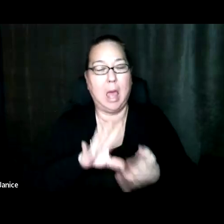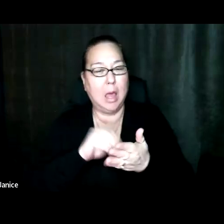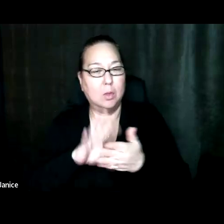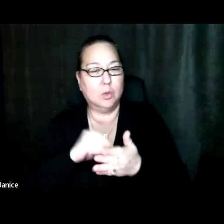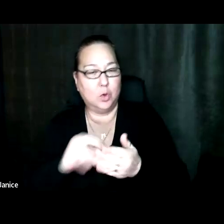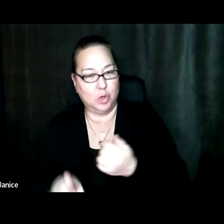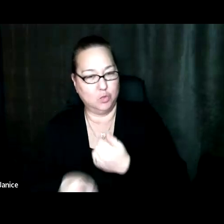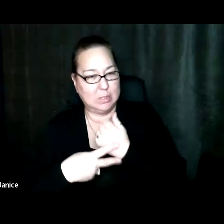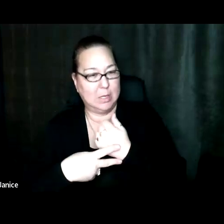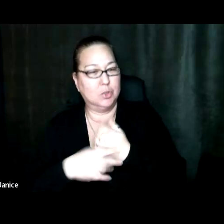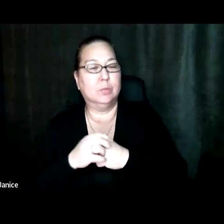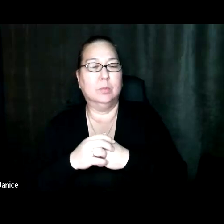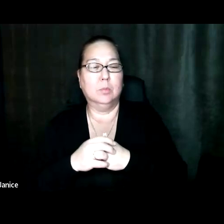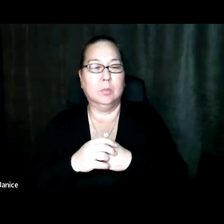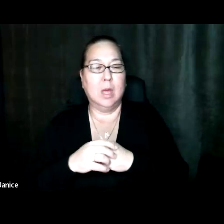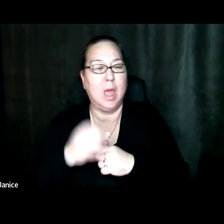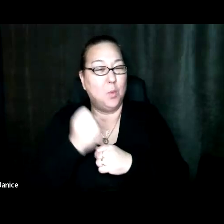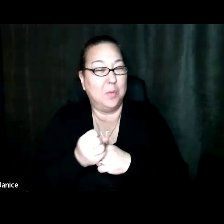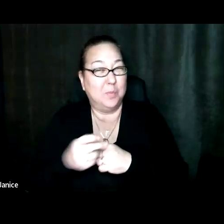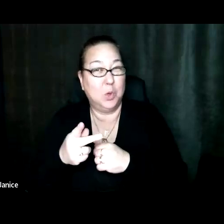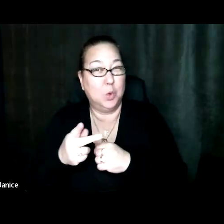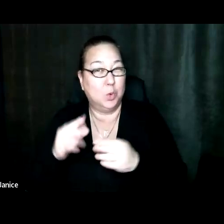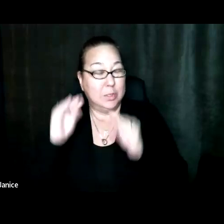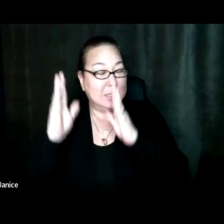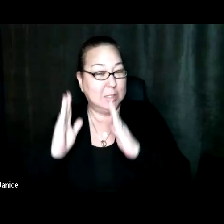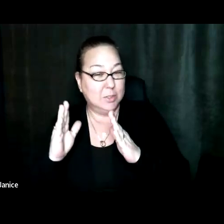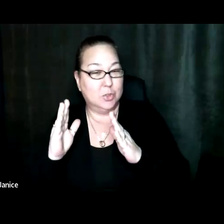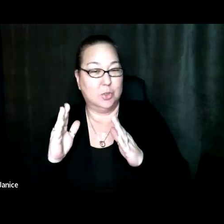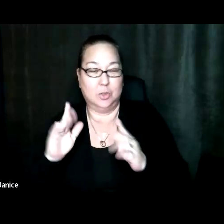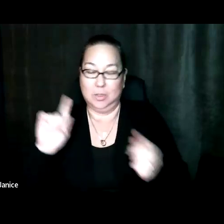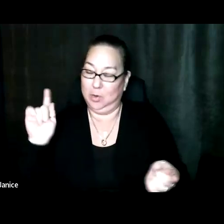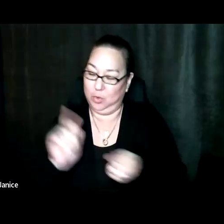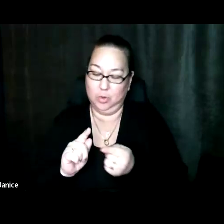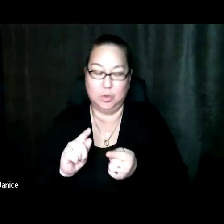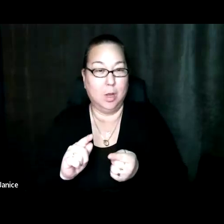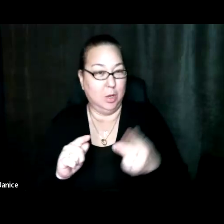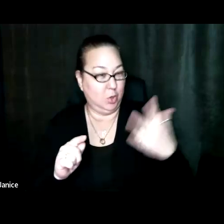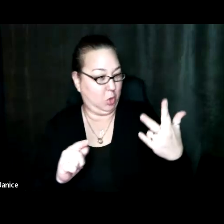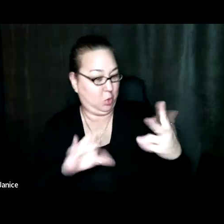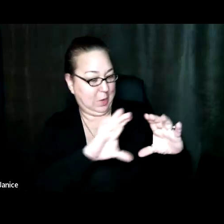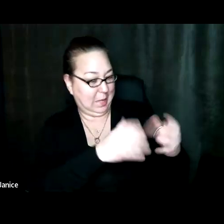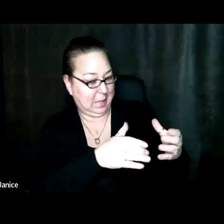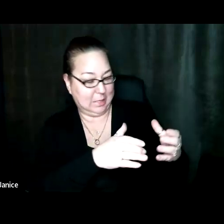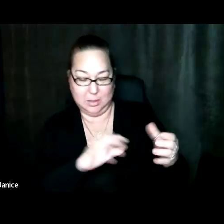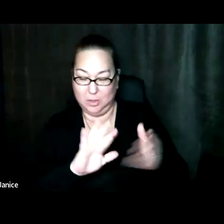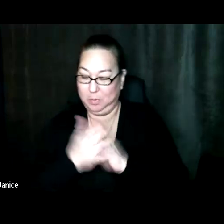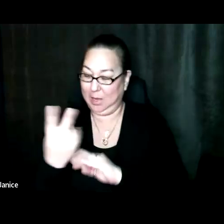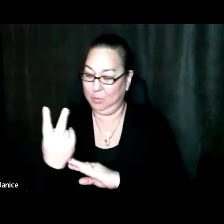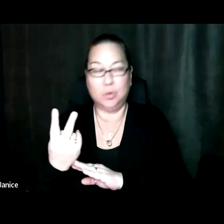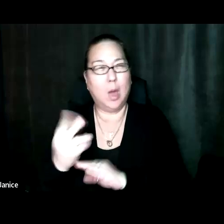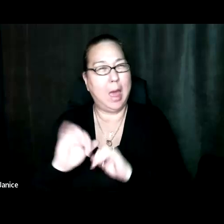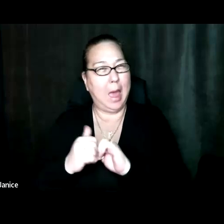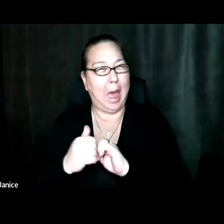differentiated instruction look for students next year if these cohorts are reduced from 3 classes to 2? How will inclusion work with